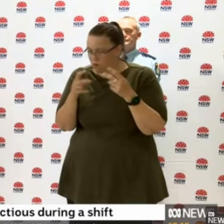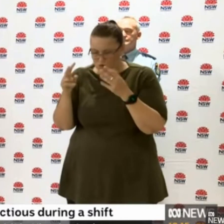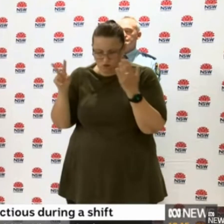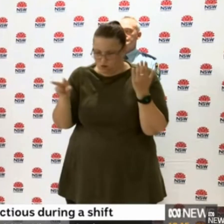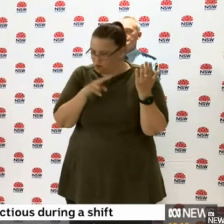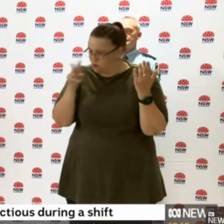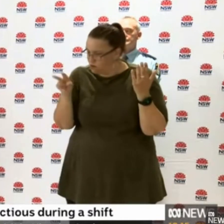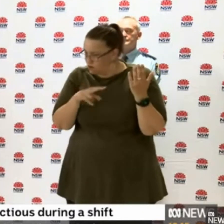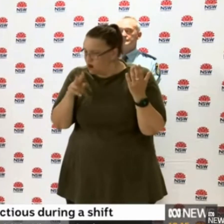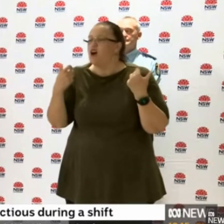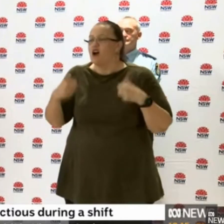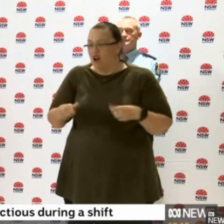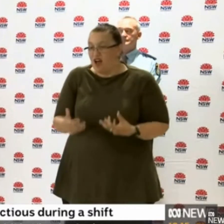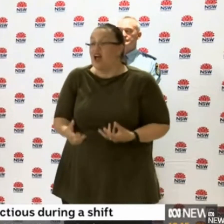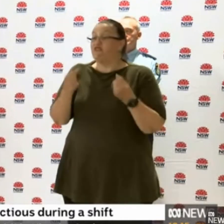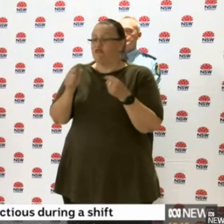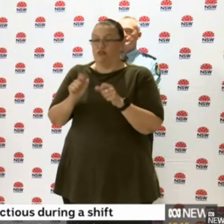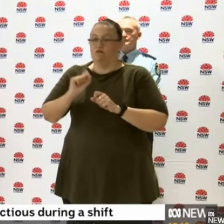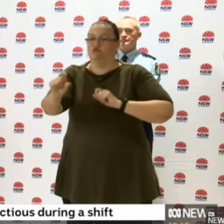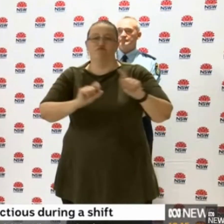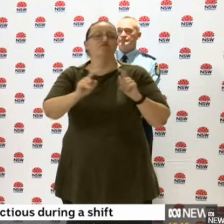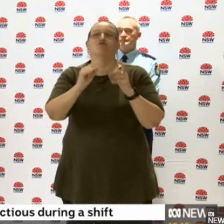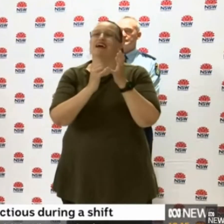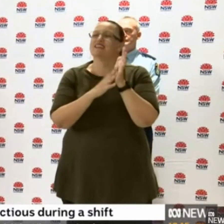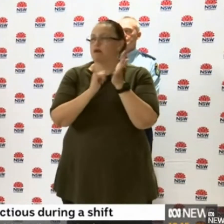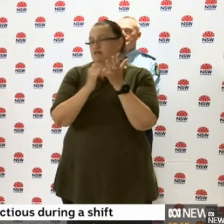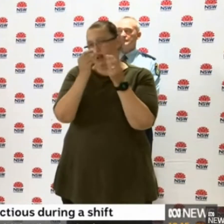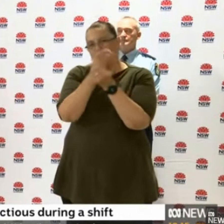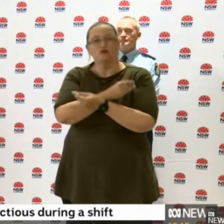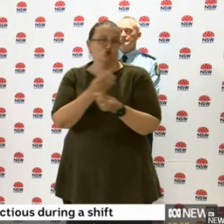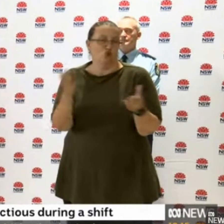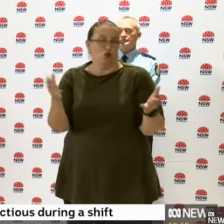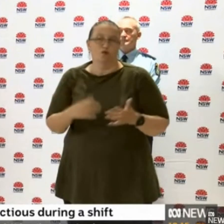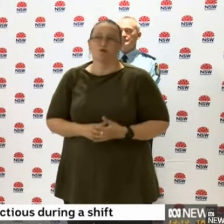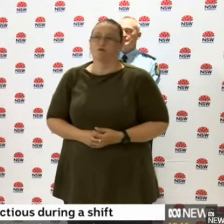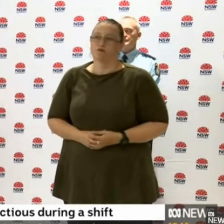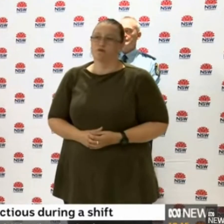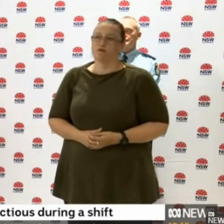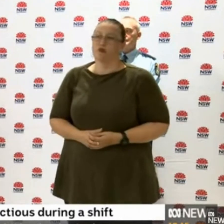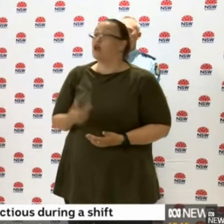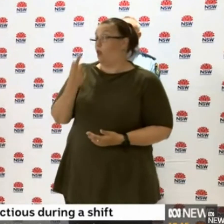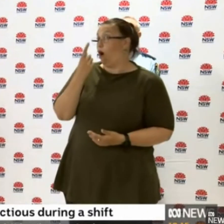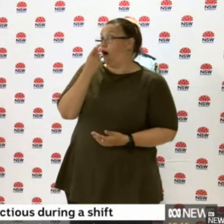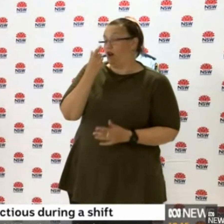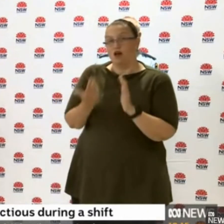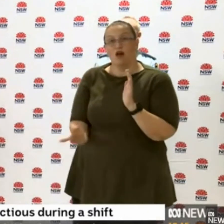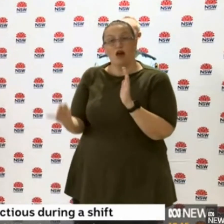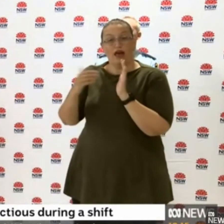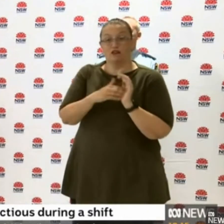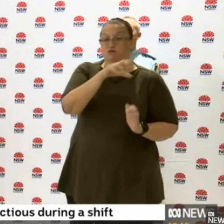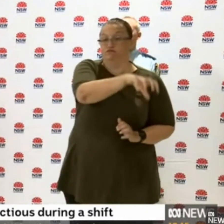to those patrons that have used the QR codes for these venues. It is likely that some additional venues will